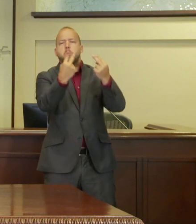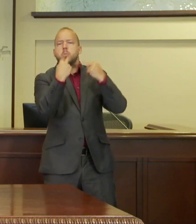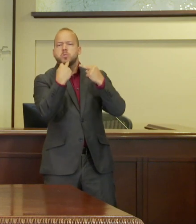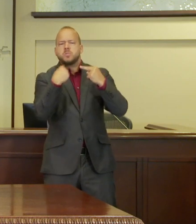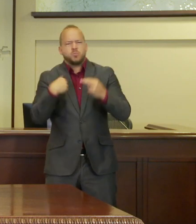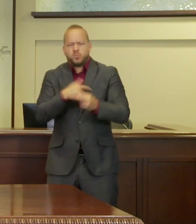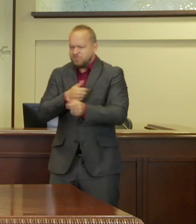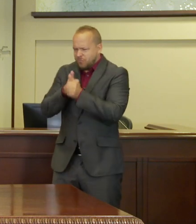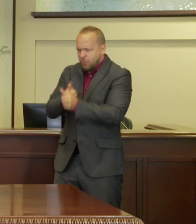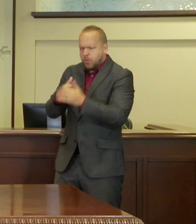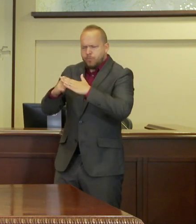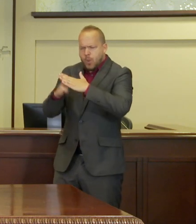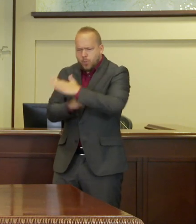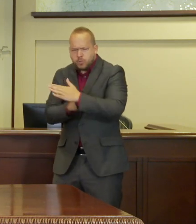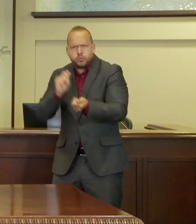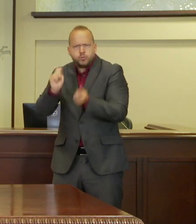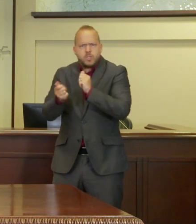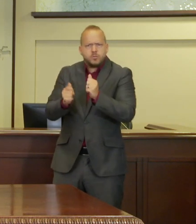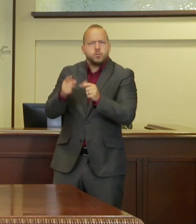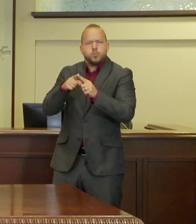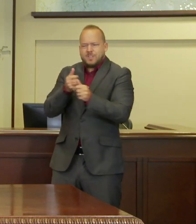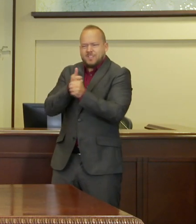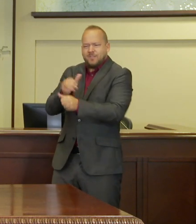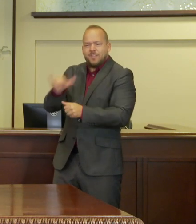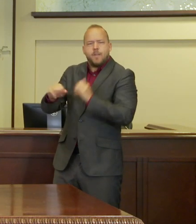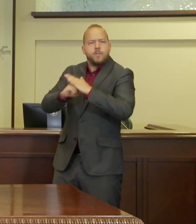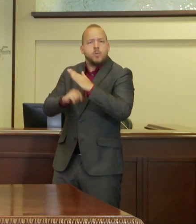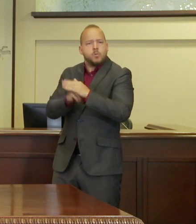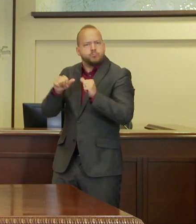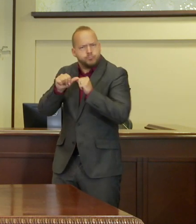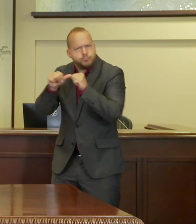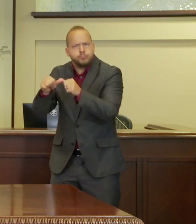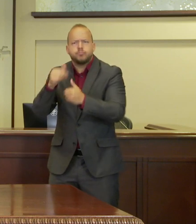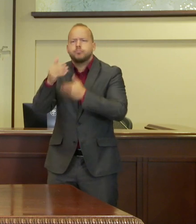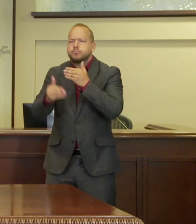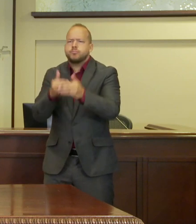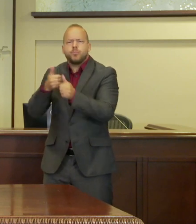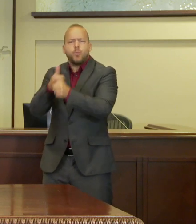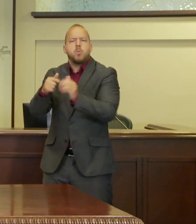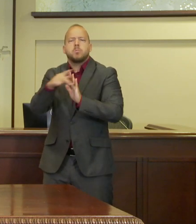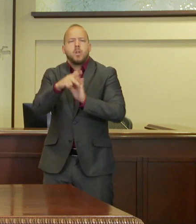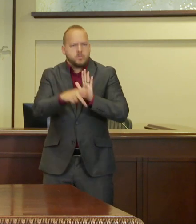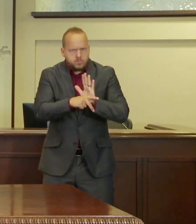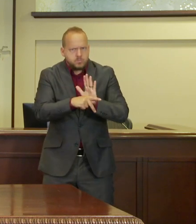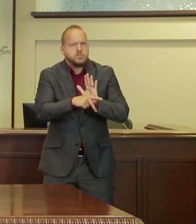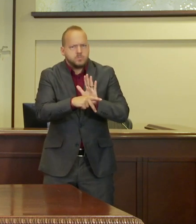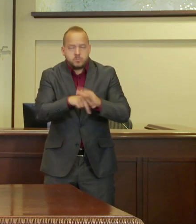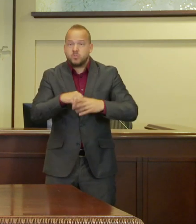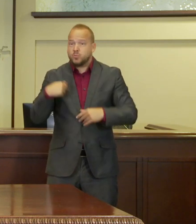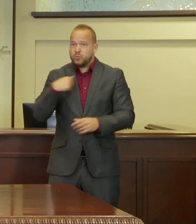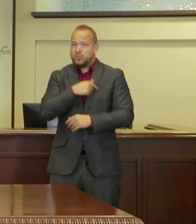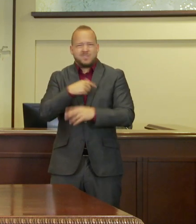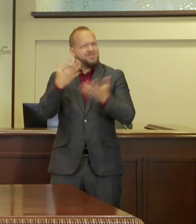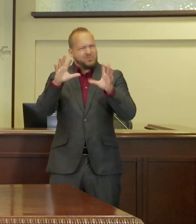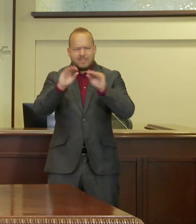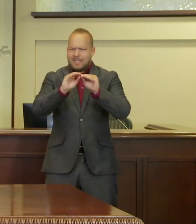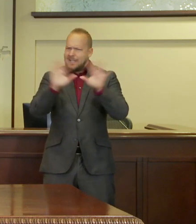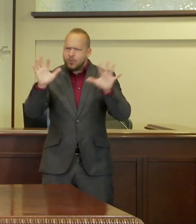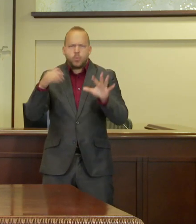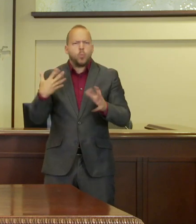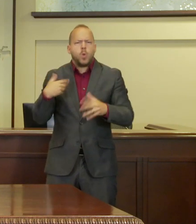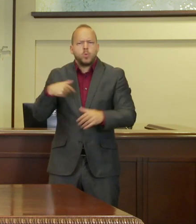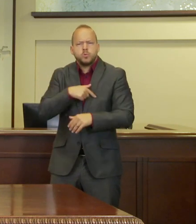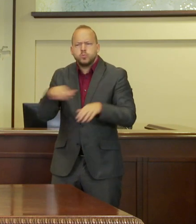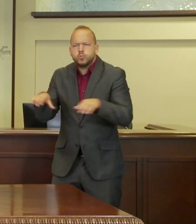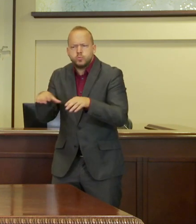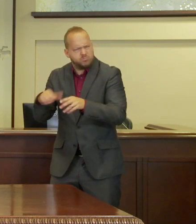constructed along with the DOJ to make sure that we are completely transparent and above board with regard